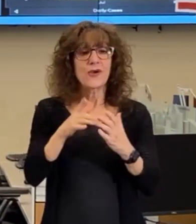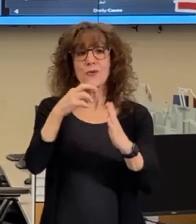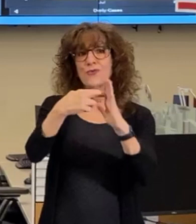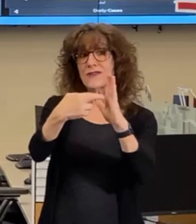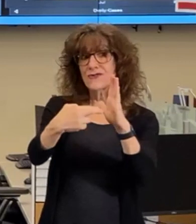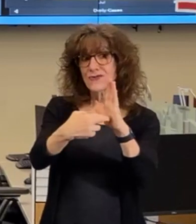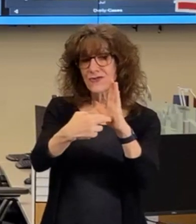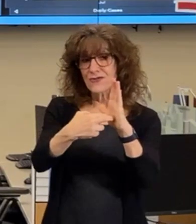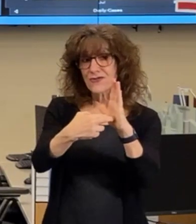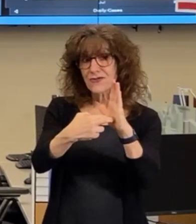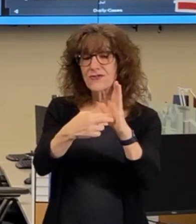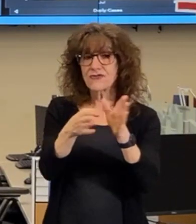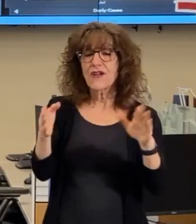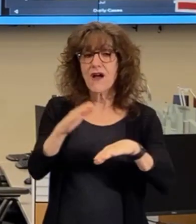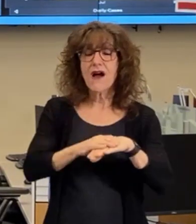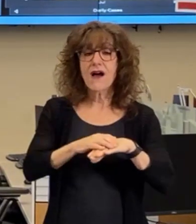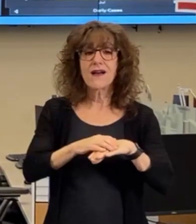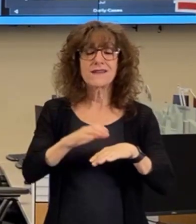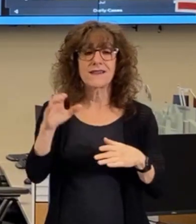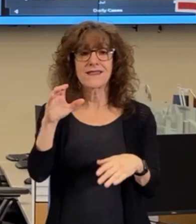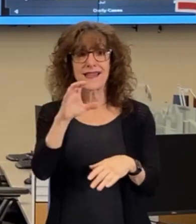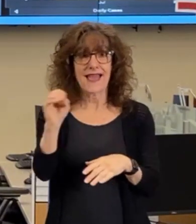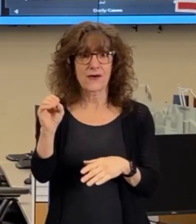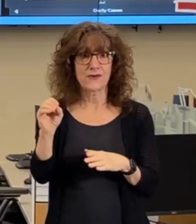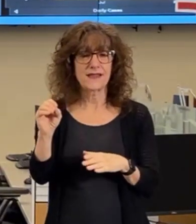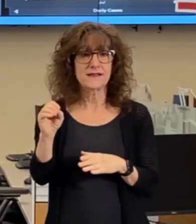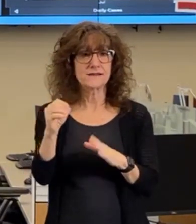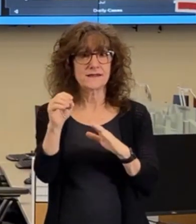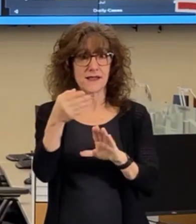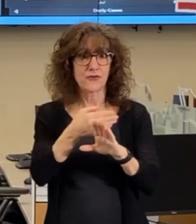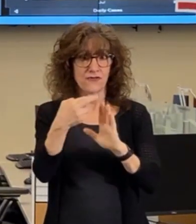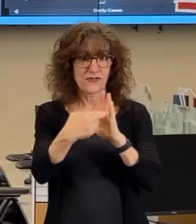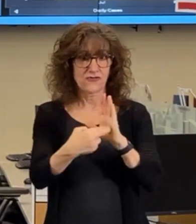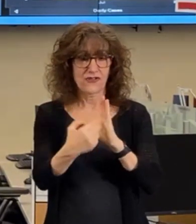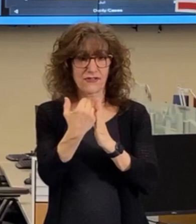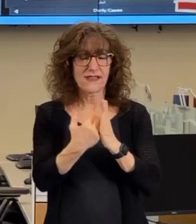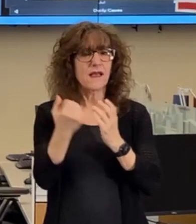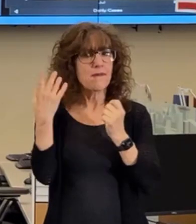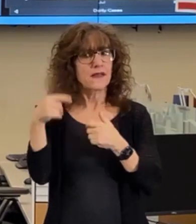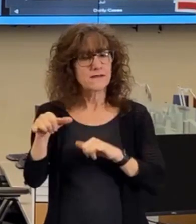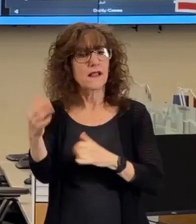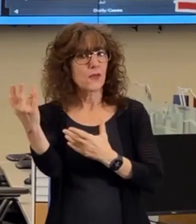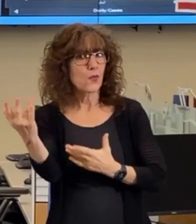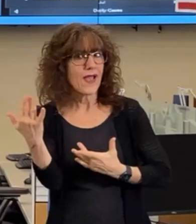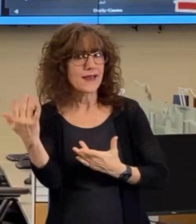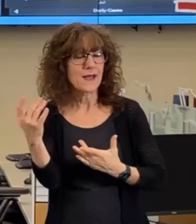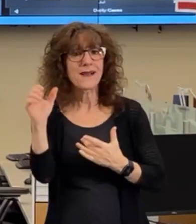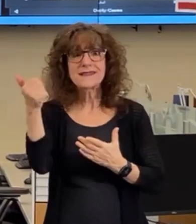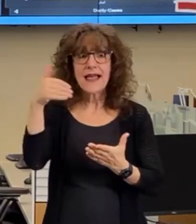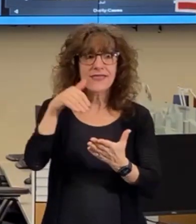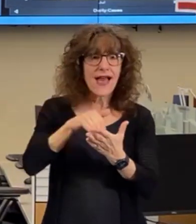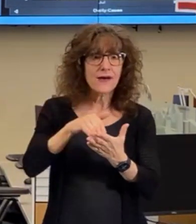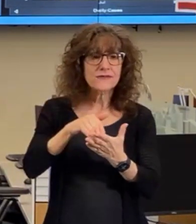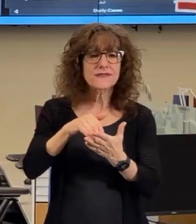up overall on the county's vaccine pre-registration list. Many of these folks are still waiting to be vaccinated, but tens of thousands